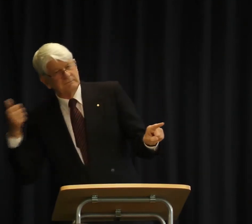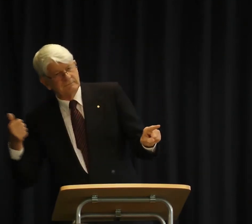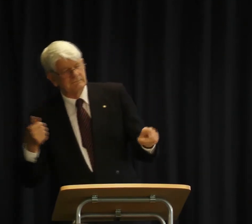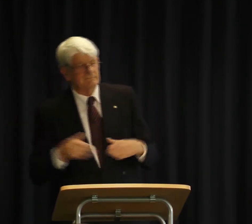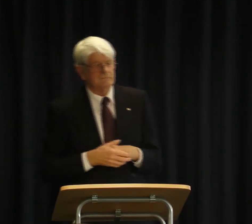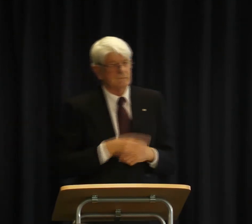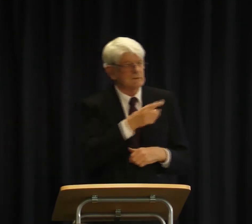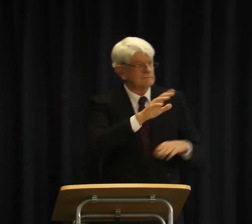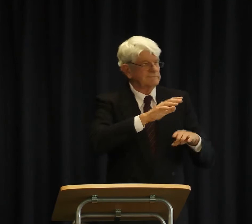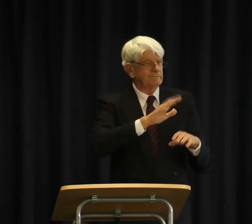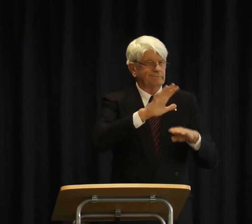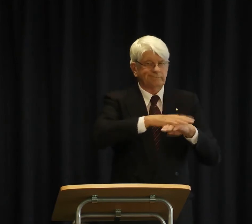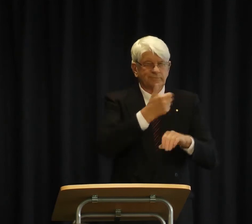people, primarily because they're all hearing.